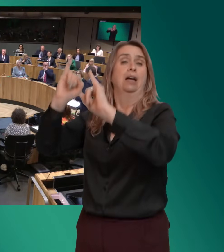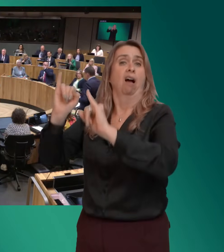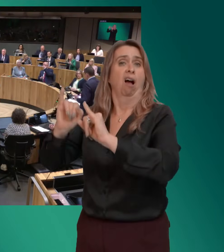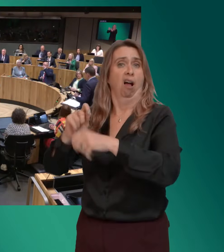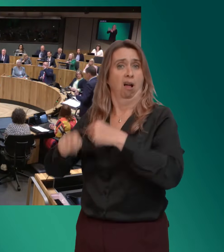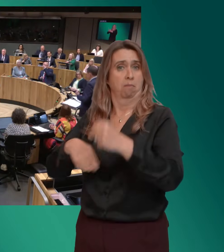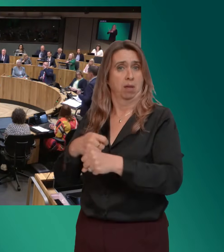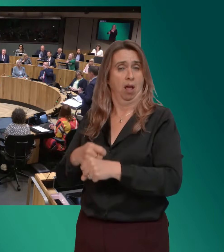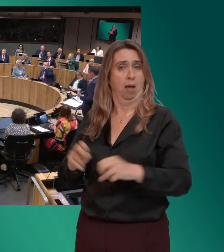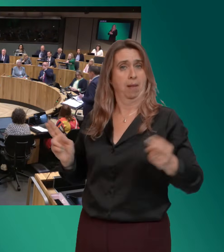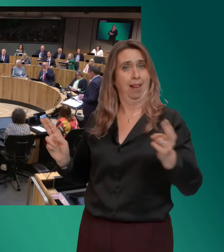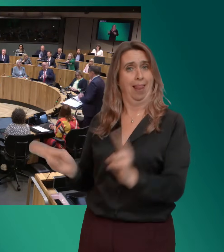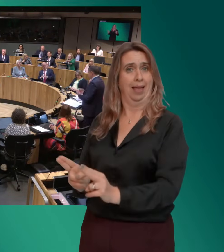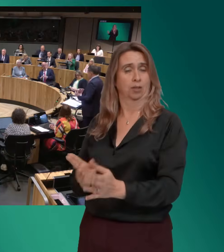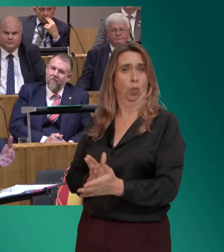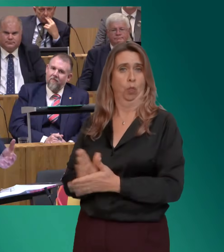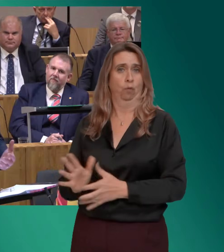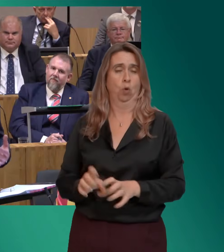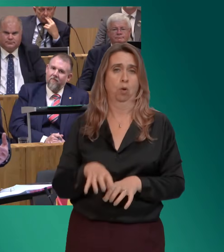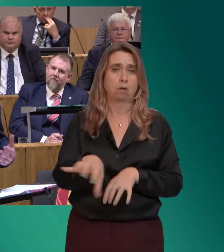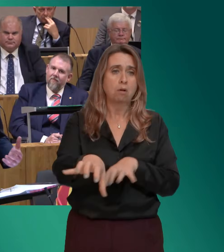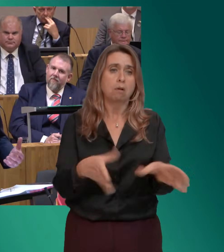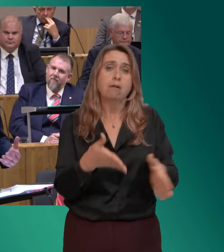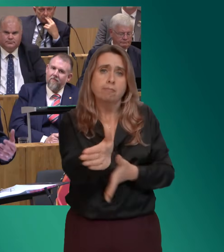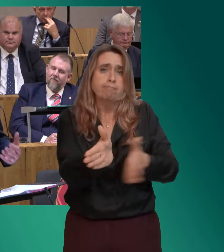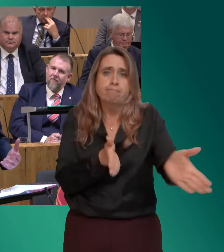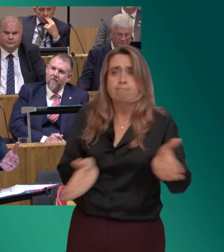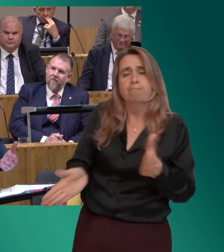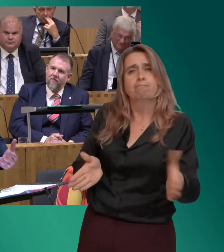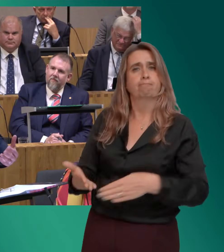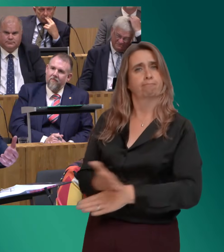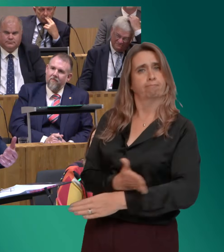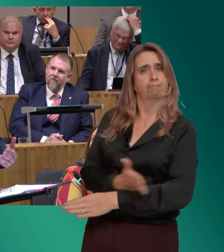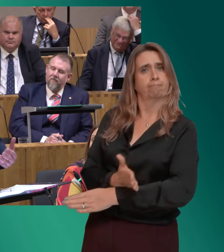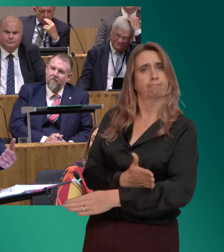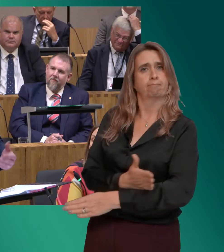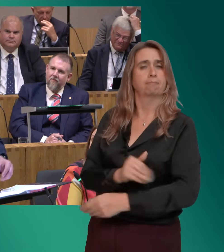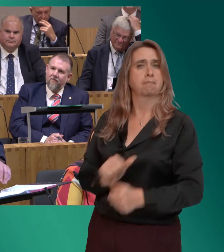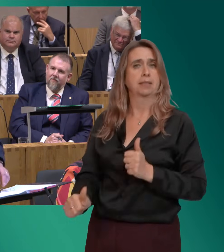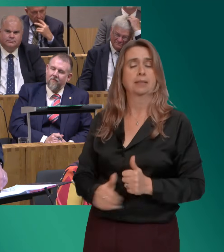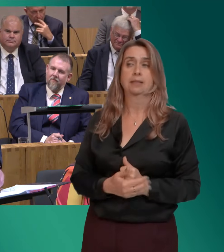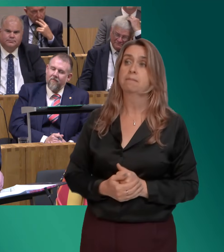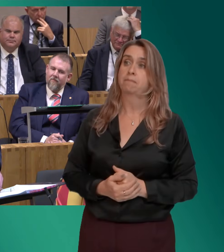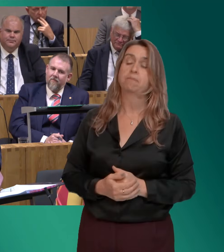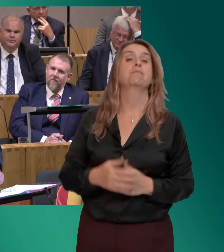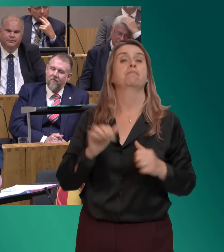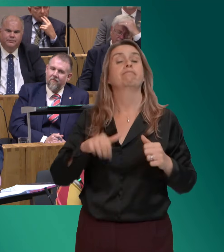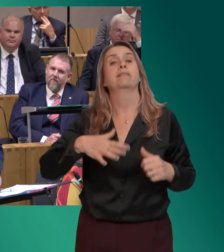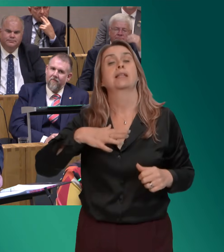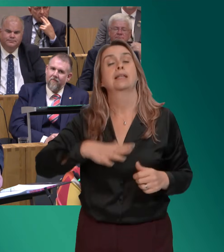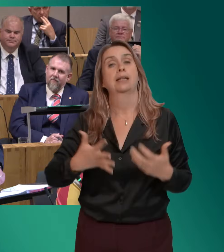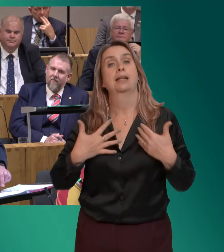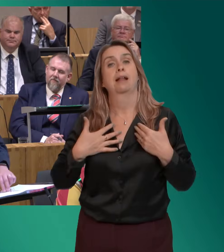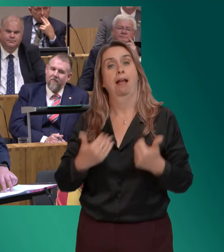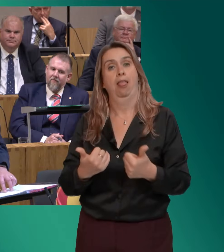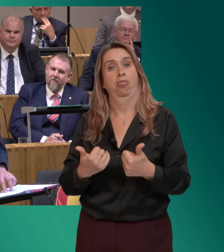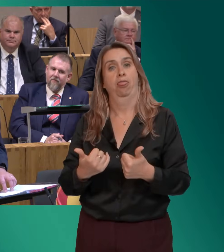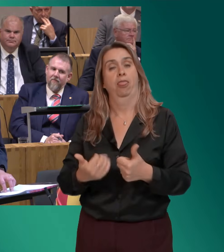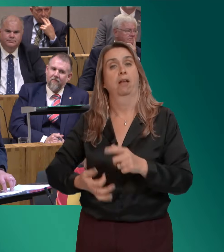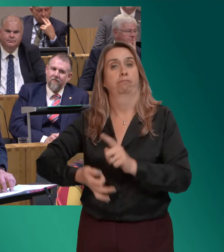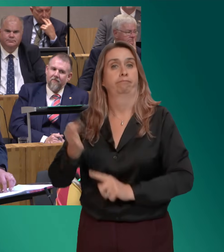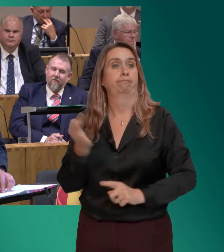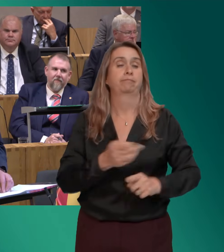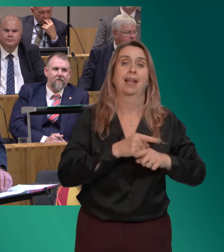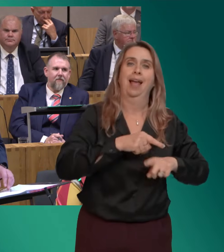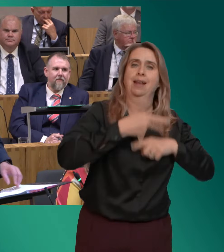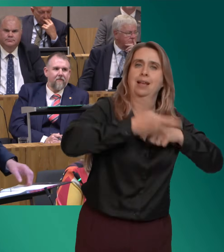We know that integration has to be at the heart of creating sustainability within the health and care service as a whole. Keeping people